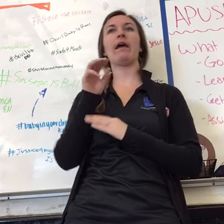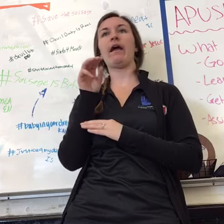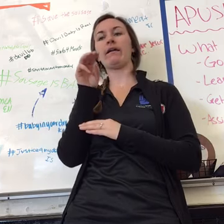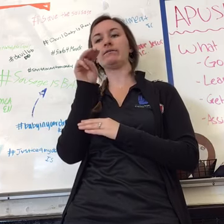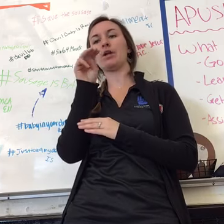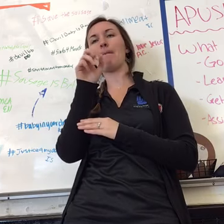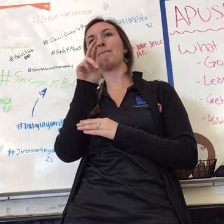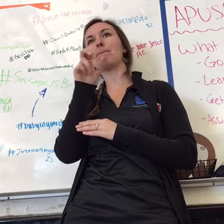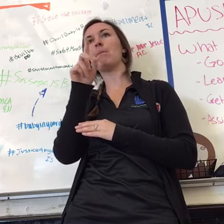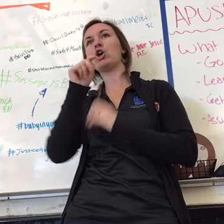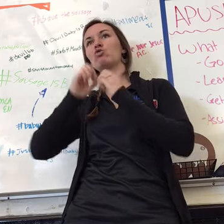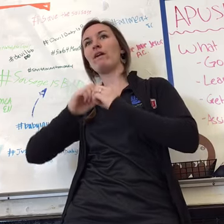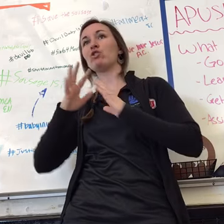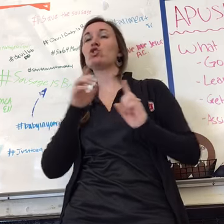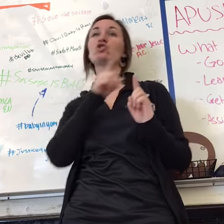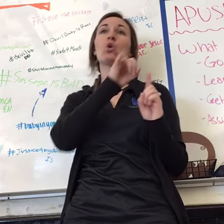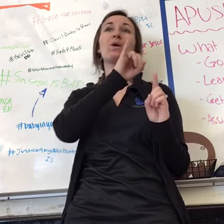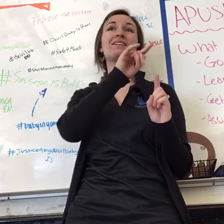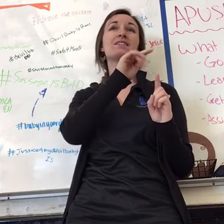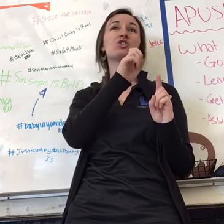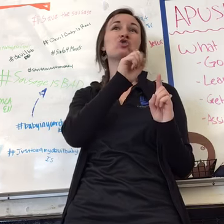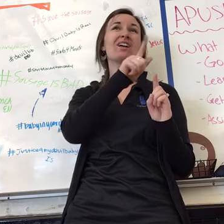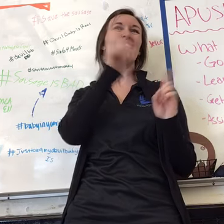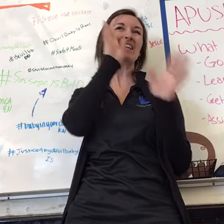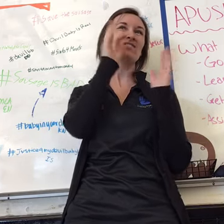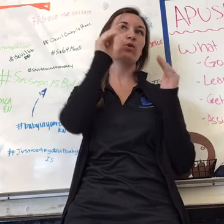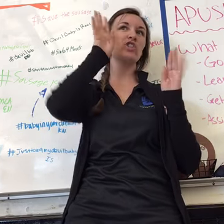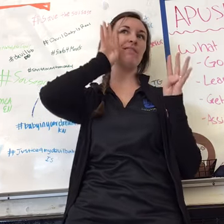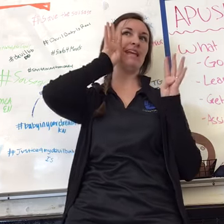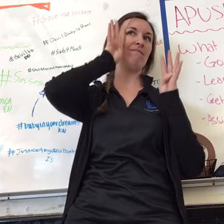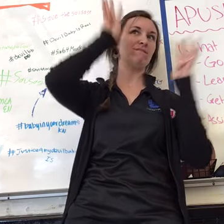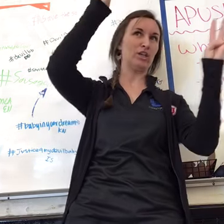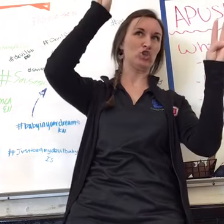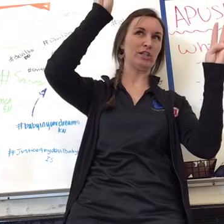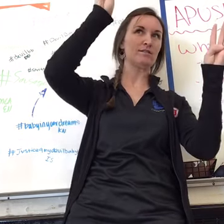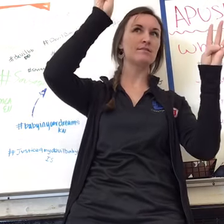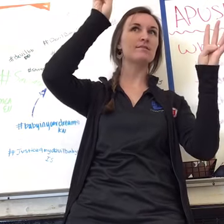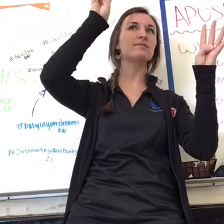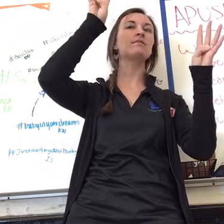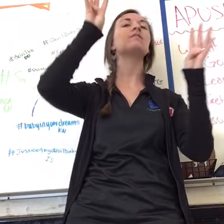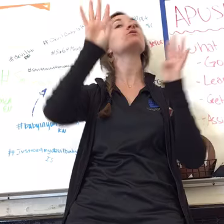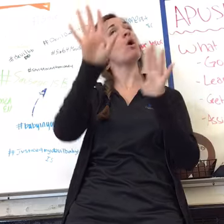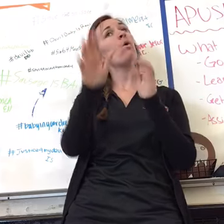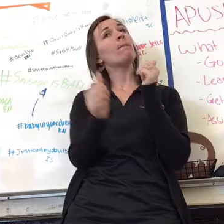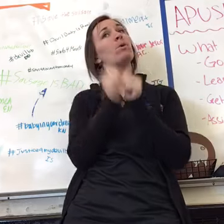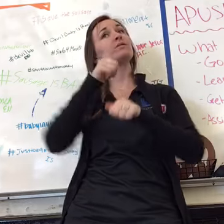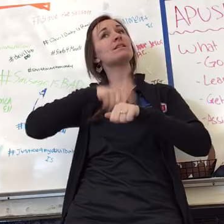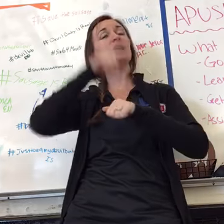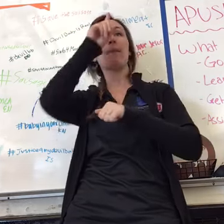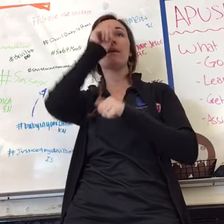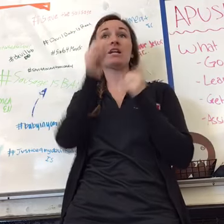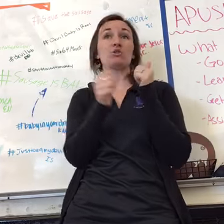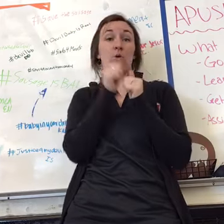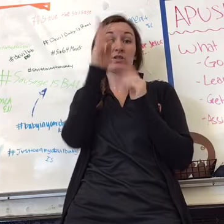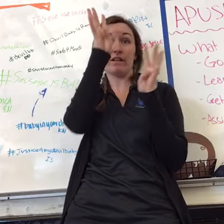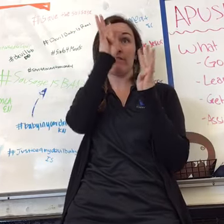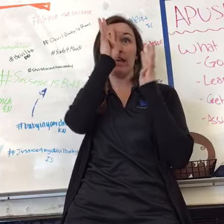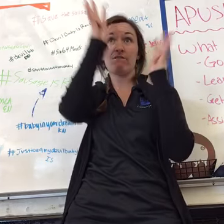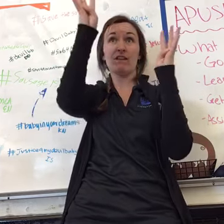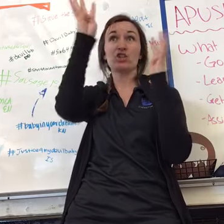the objects. I will tell you that most of the time, because most of the inventions were invented in England and then come over